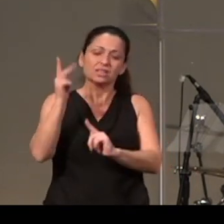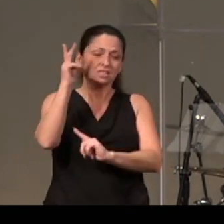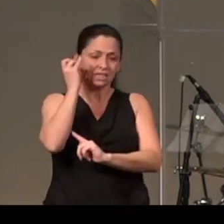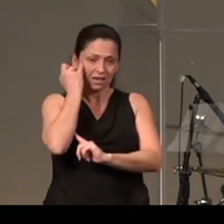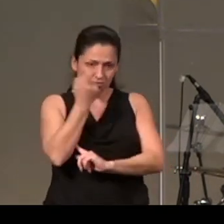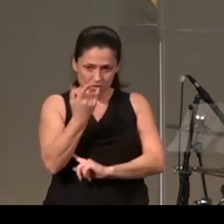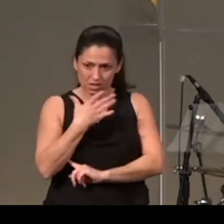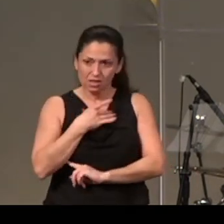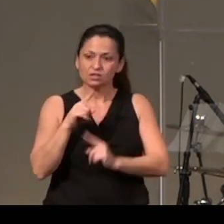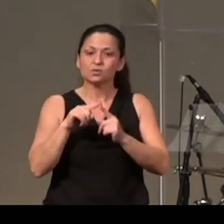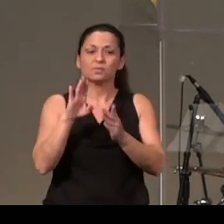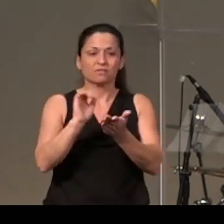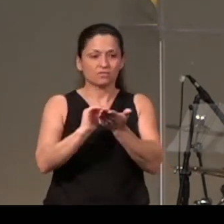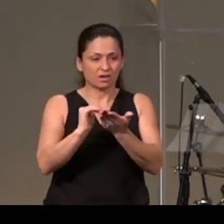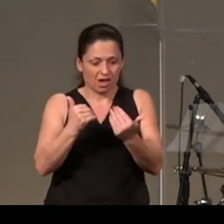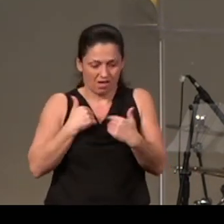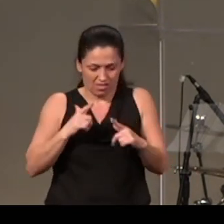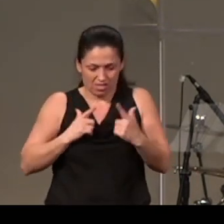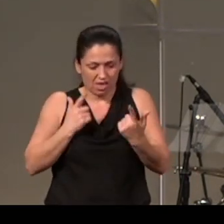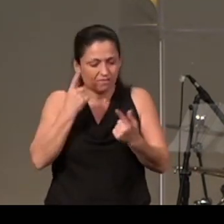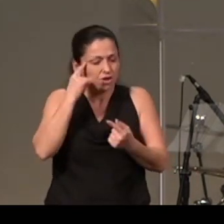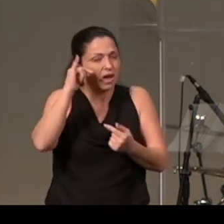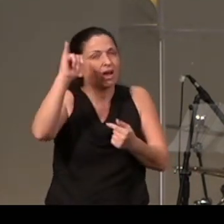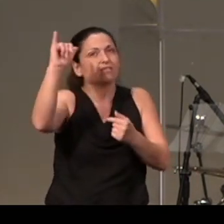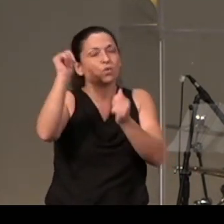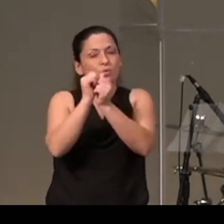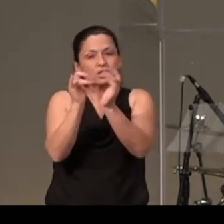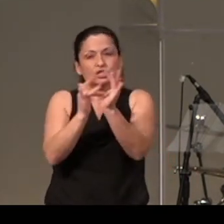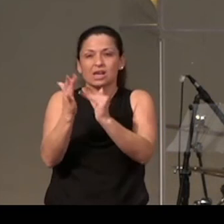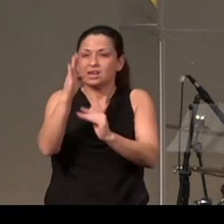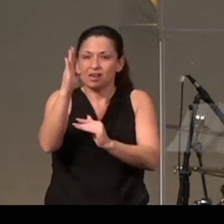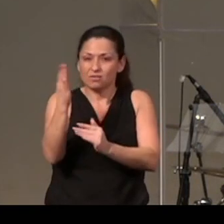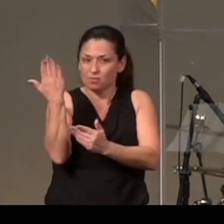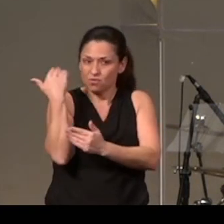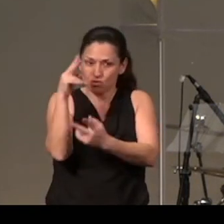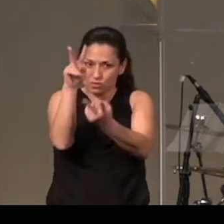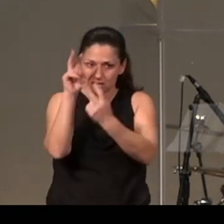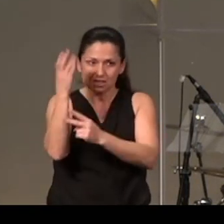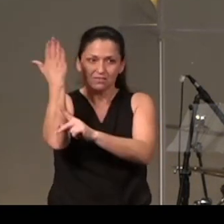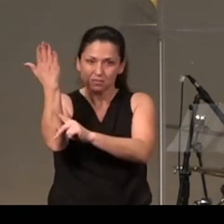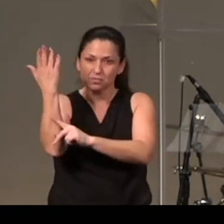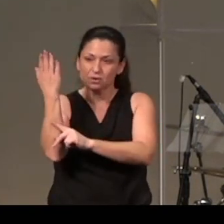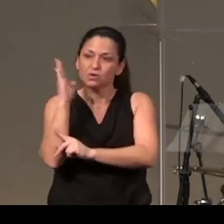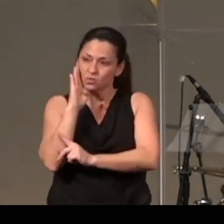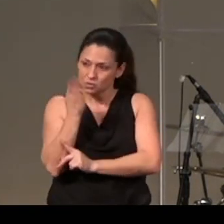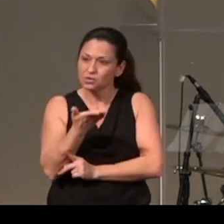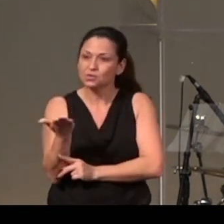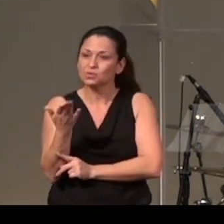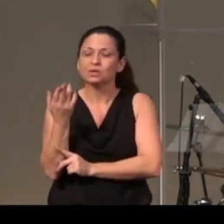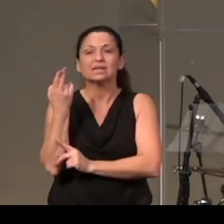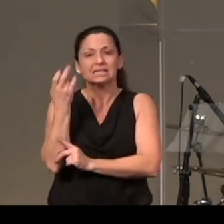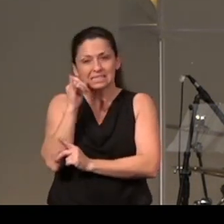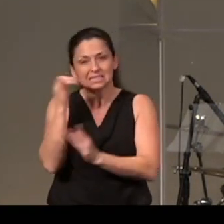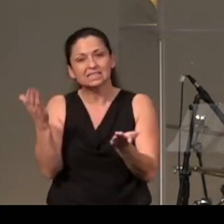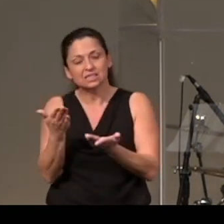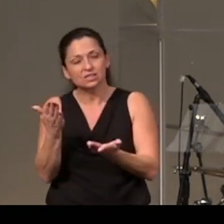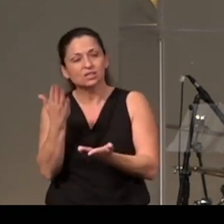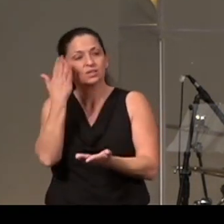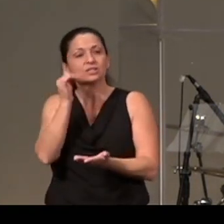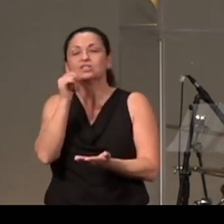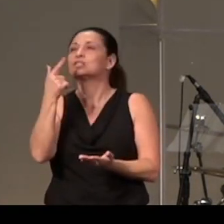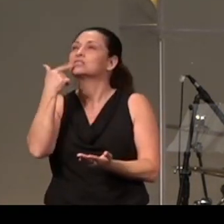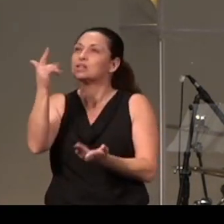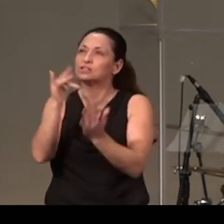to be forgiven, to do life in eternity with Jesus, and you've never received him, won't you? He's here. Won't you just tell him, Jesus, I've